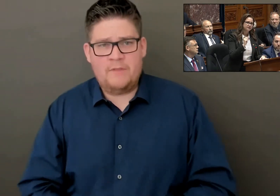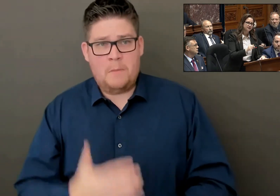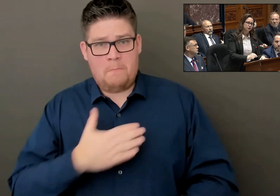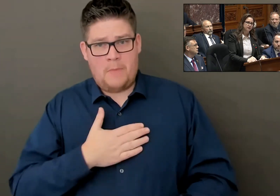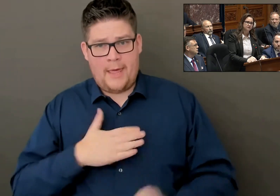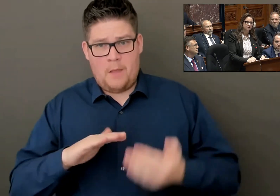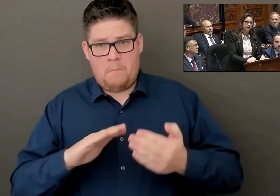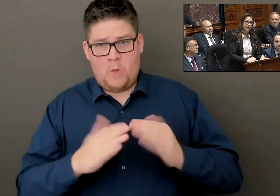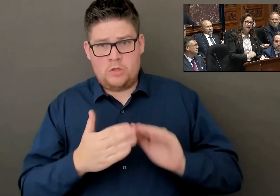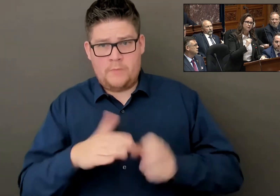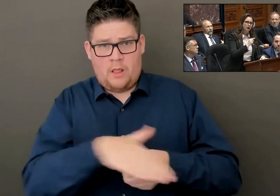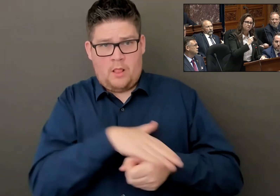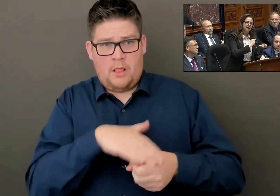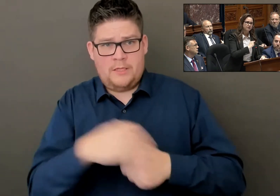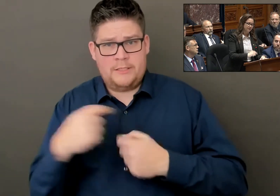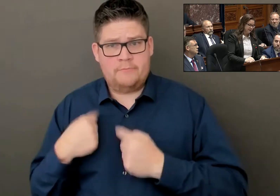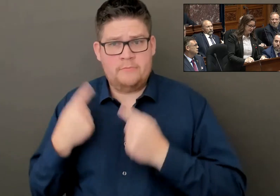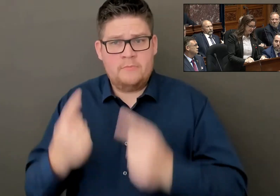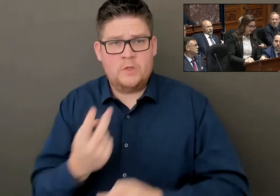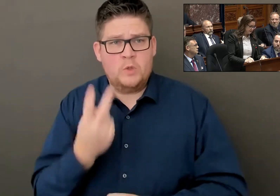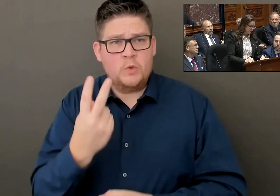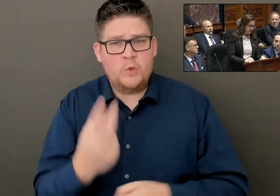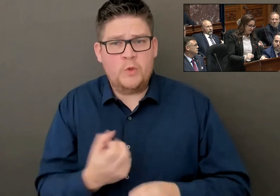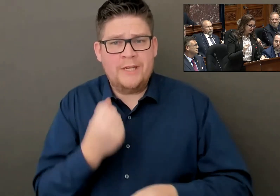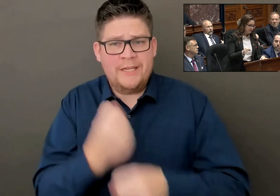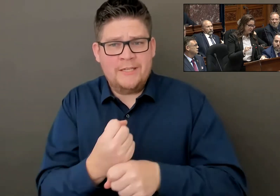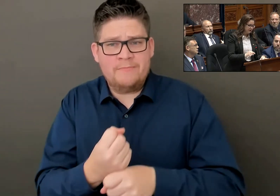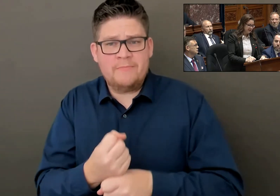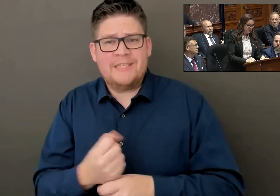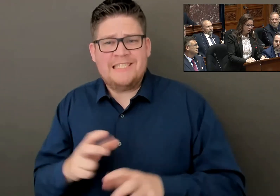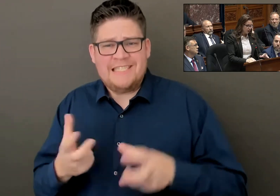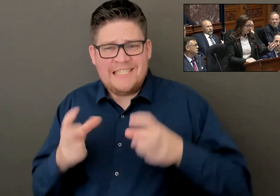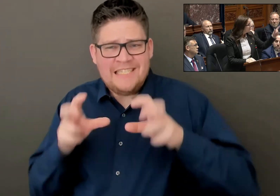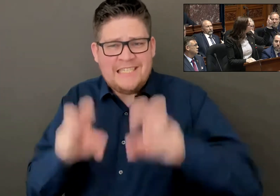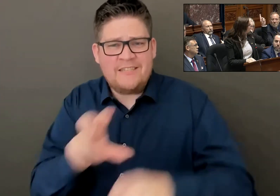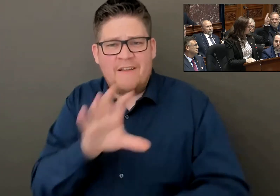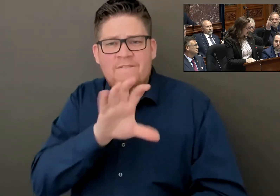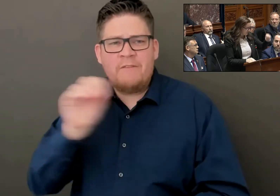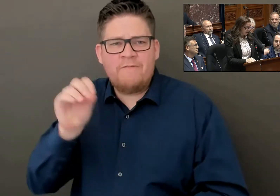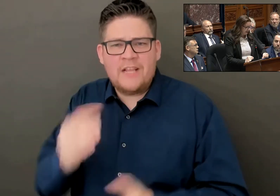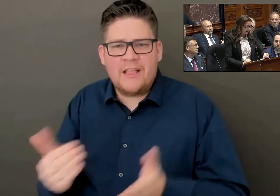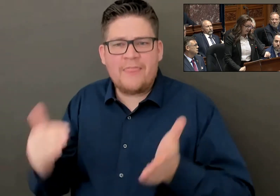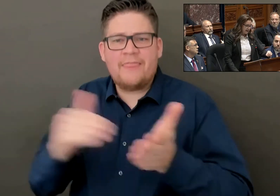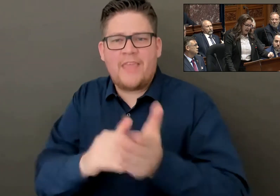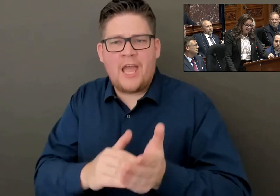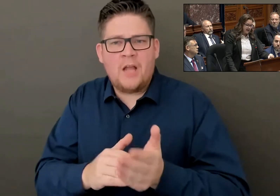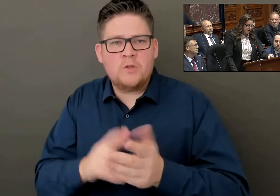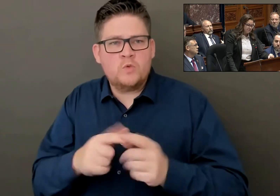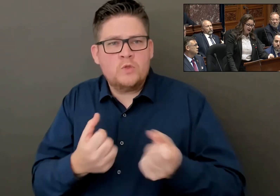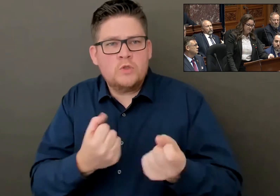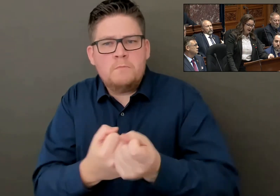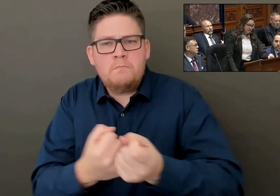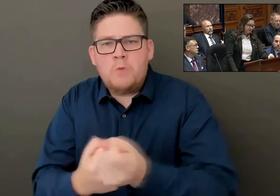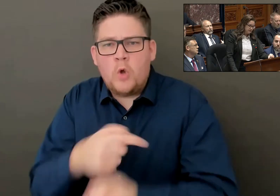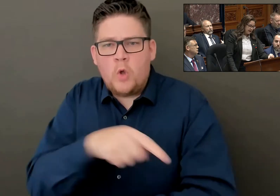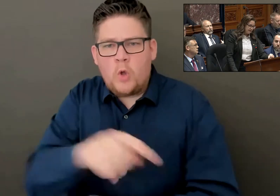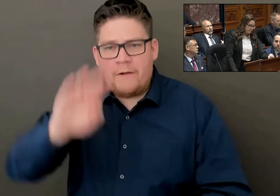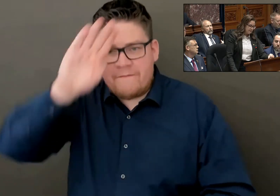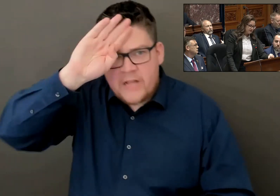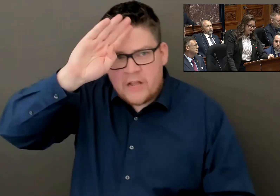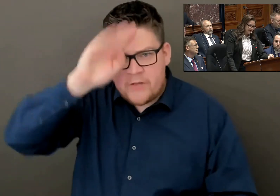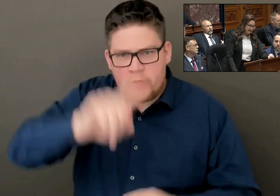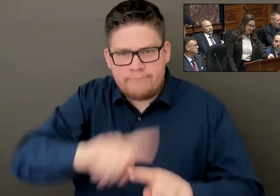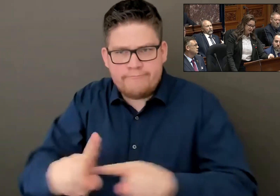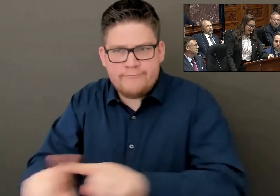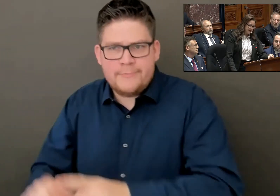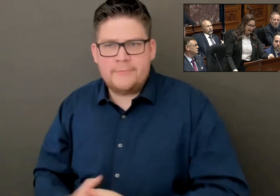our constituents and for our firefighters. This Premier needs to look up into this gallery and tell the firefighters and the